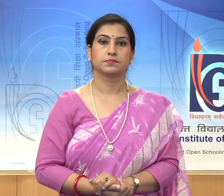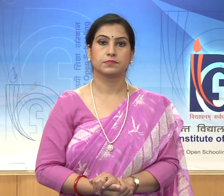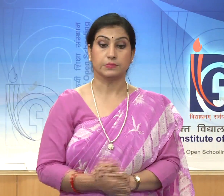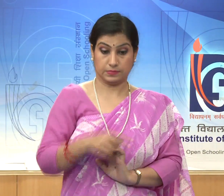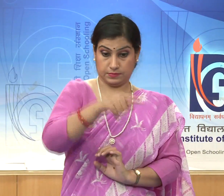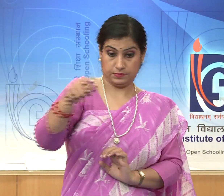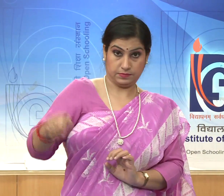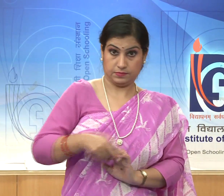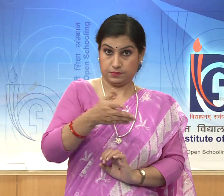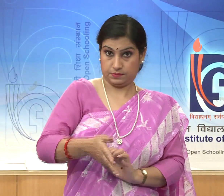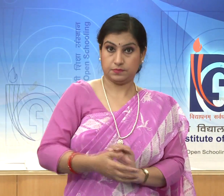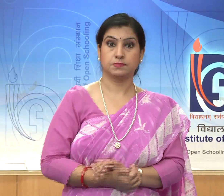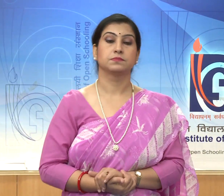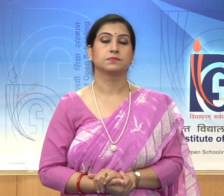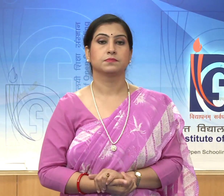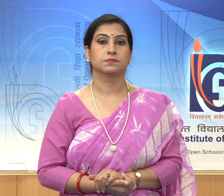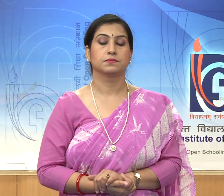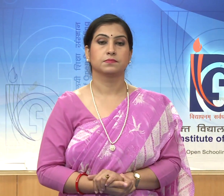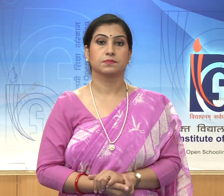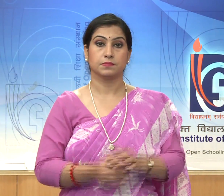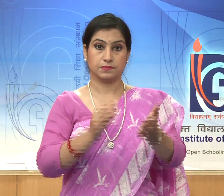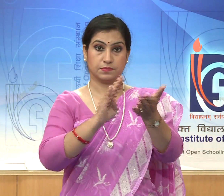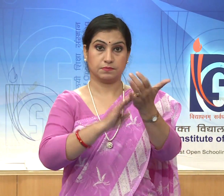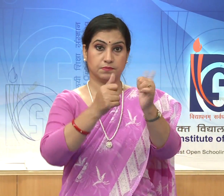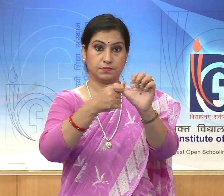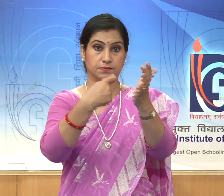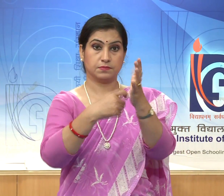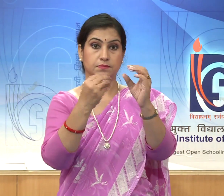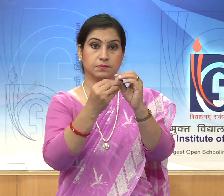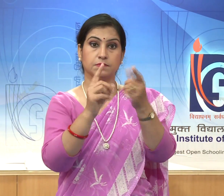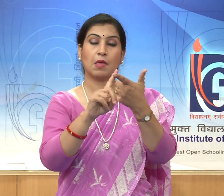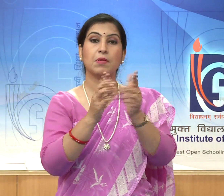Among these, the marble temple complex